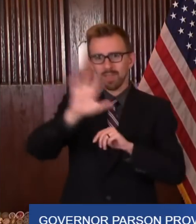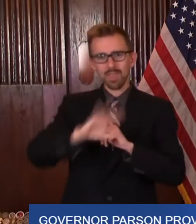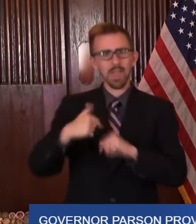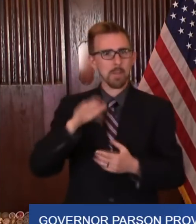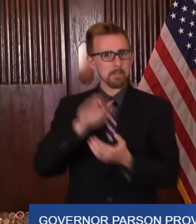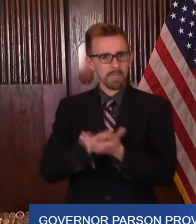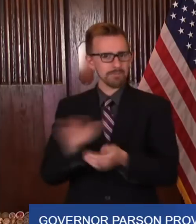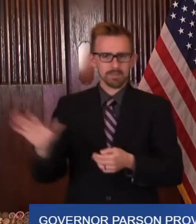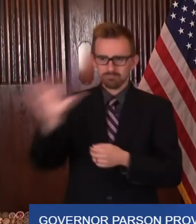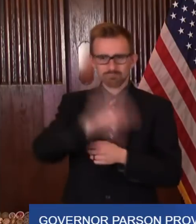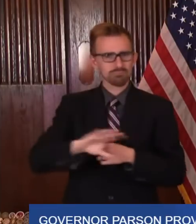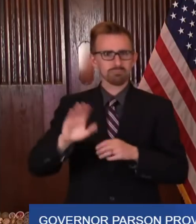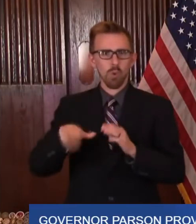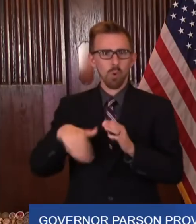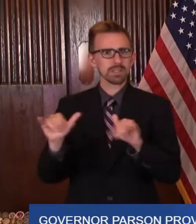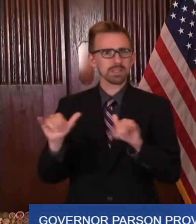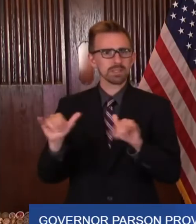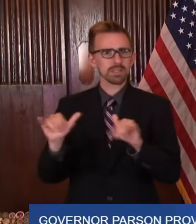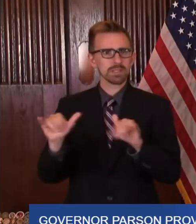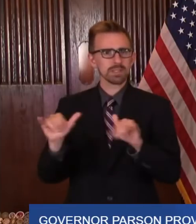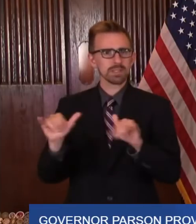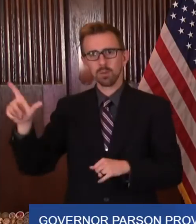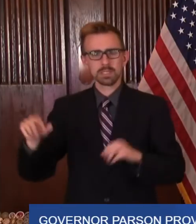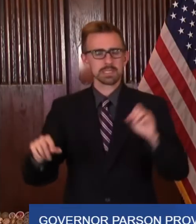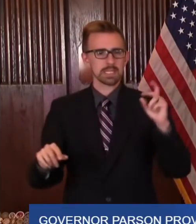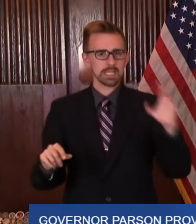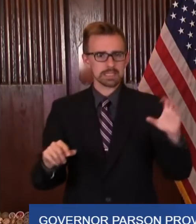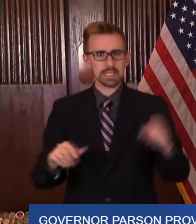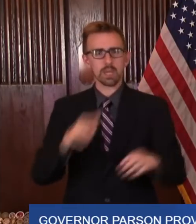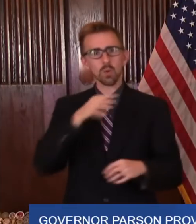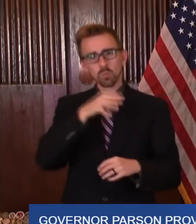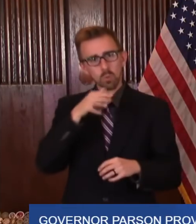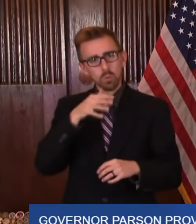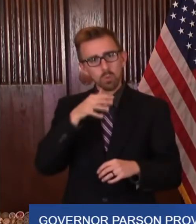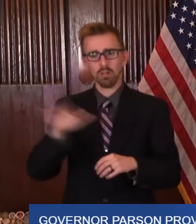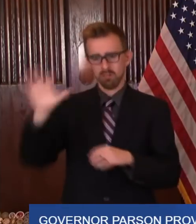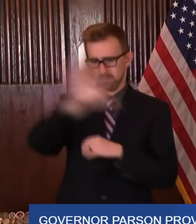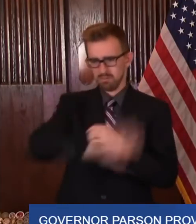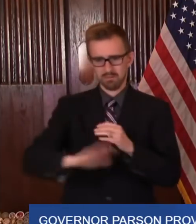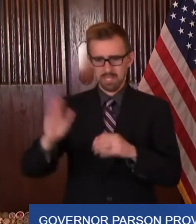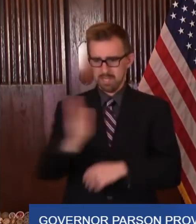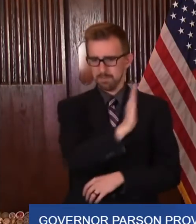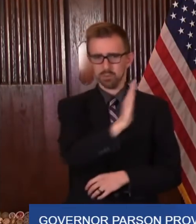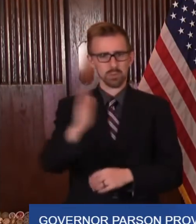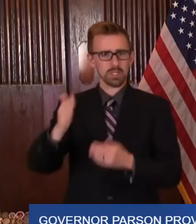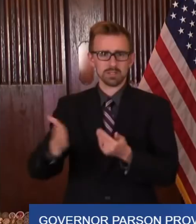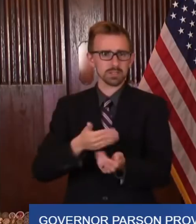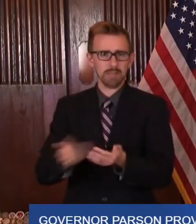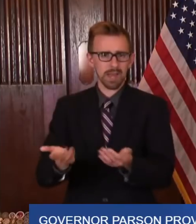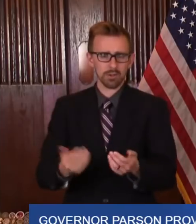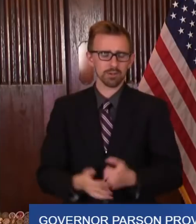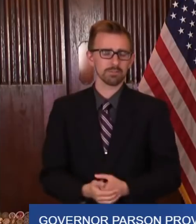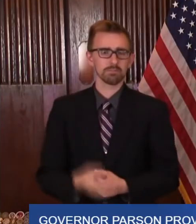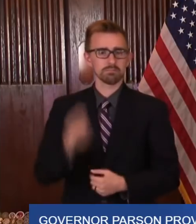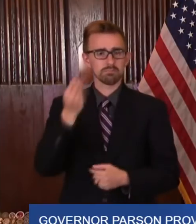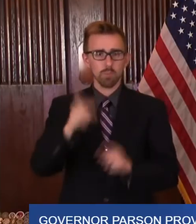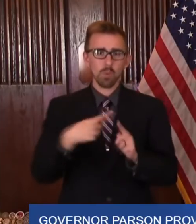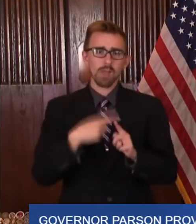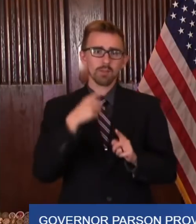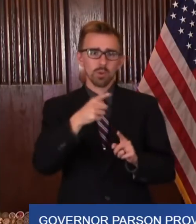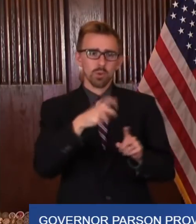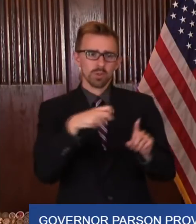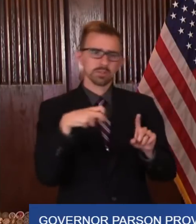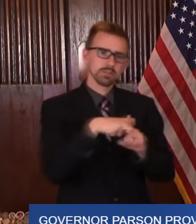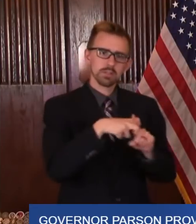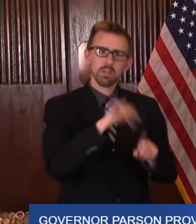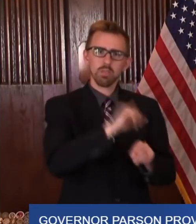governor of the state of Missouri, and that means St. Louis, Kansas City, rural Missouri, and every other town in between. And I'm telling you, when you attack those people of this